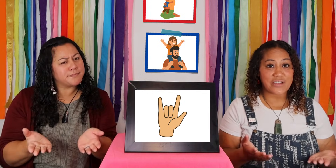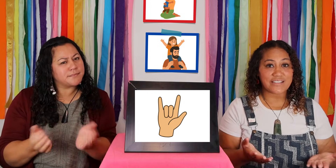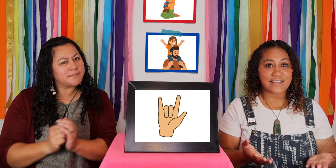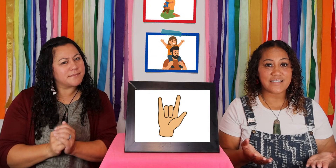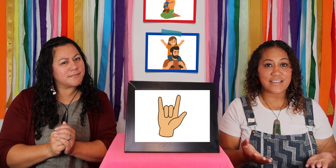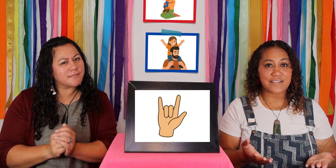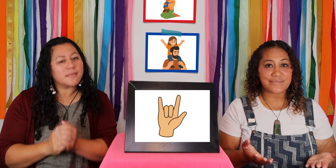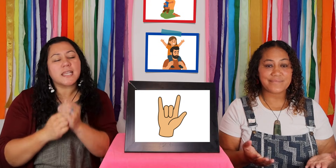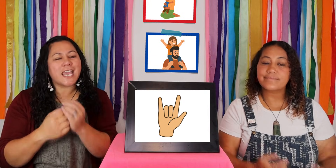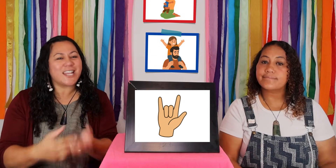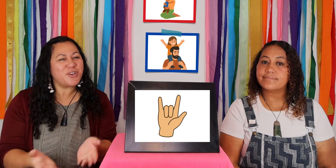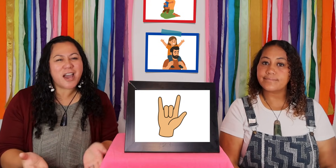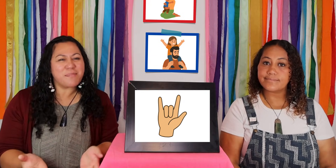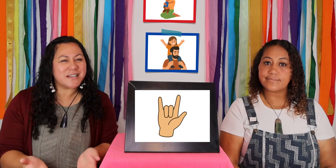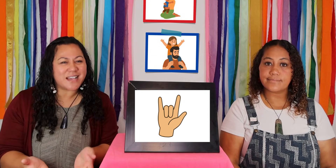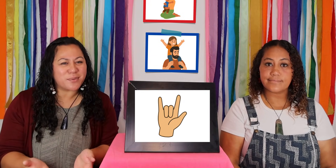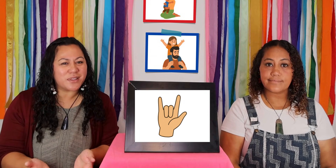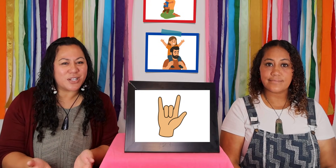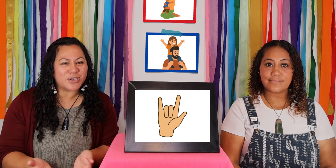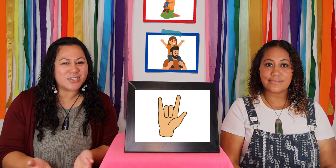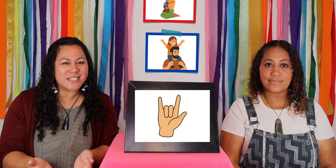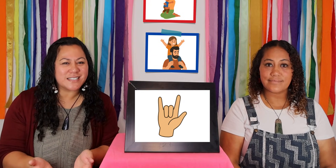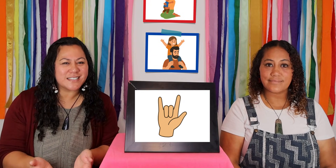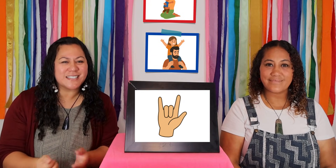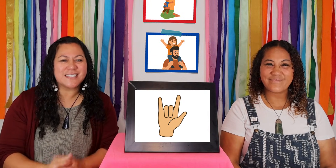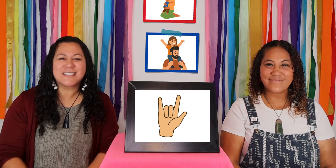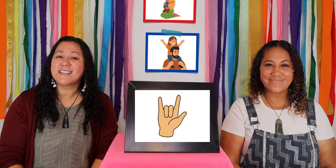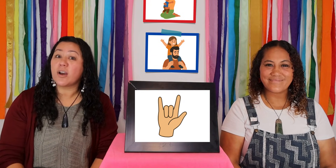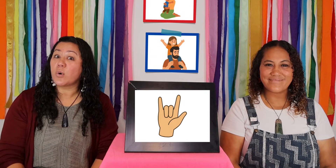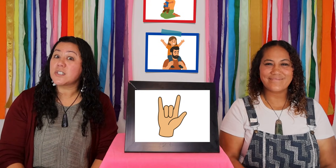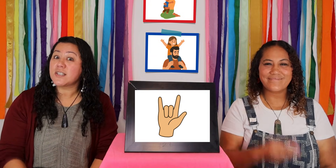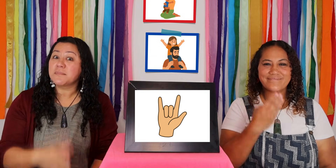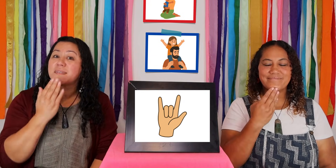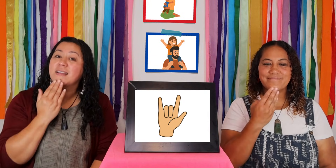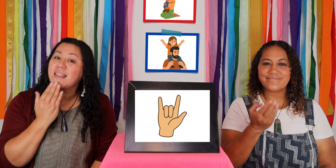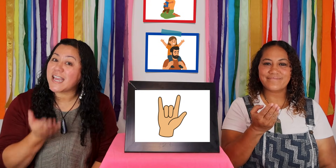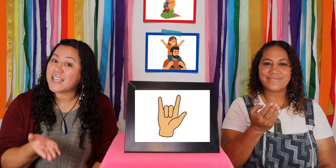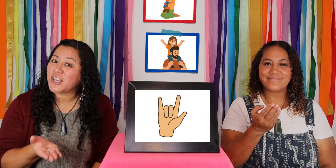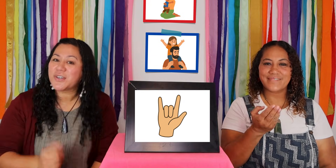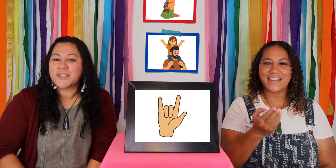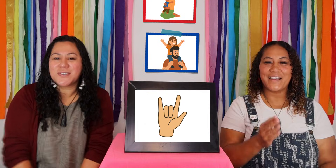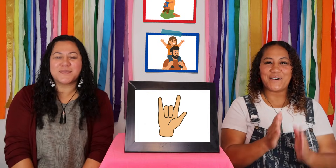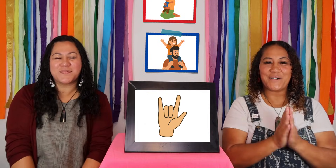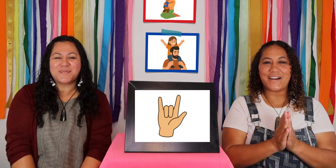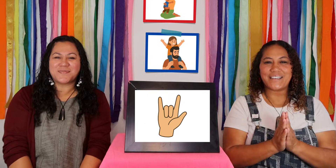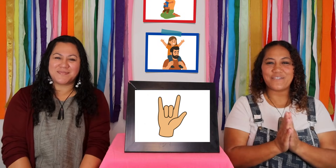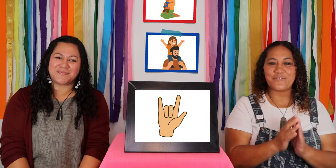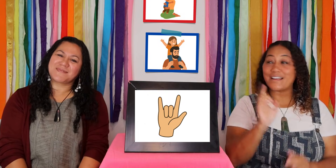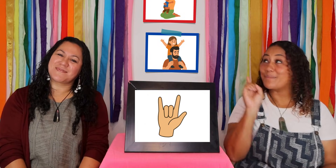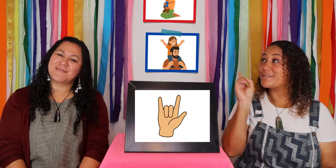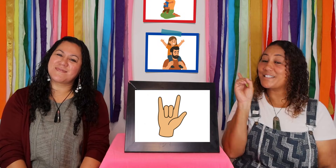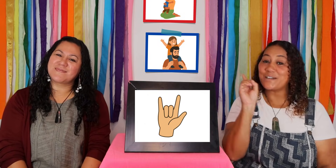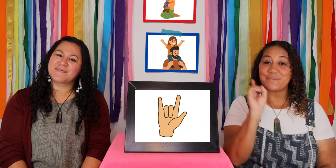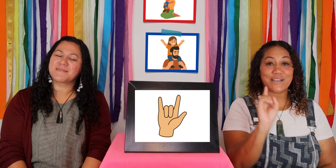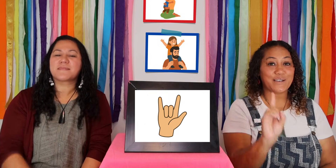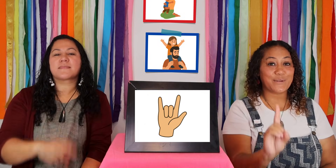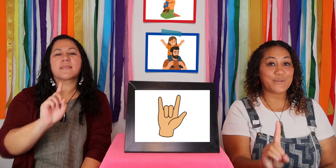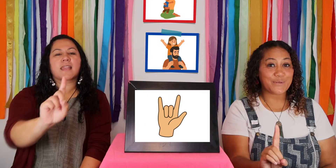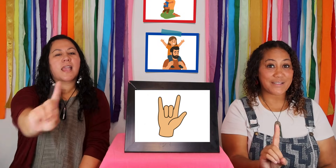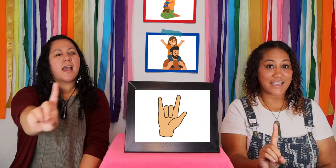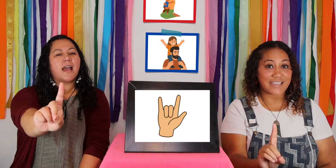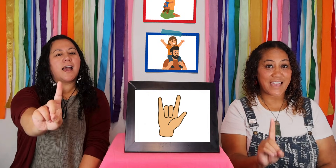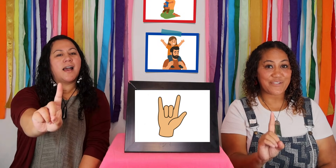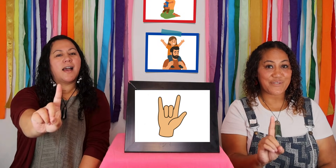song we're going to sing today. Can you help us out with the clues? Awesome, thank you. Alright, right up at the top here,